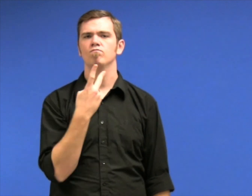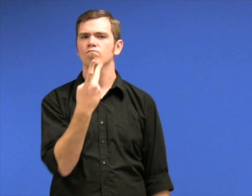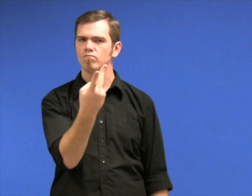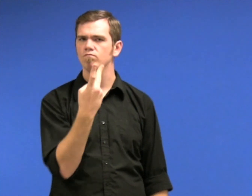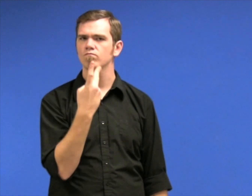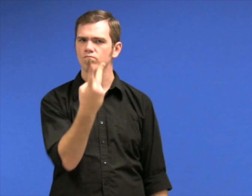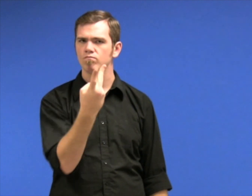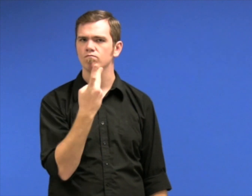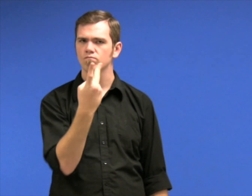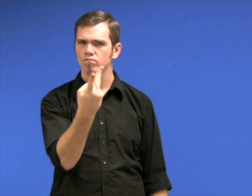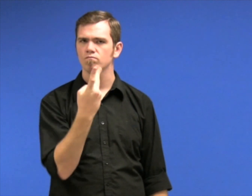Two of us.